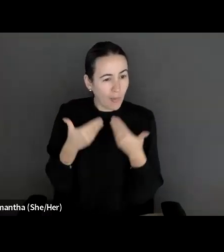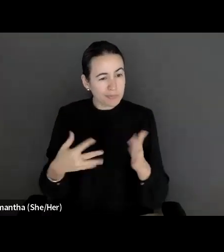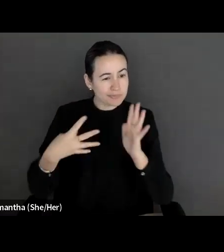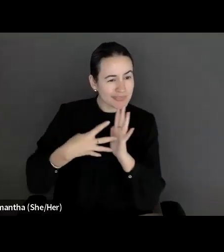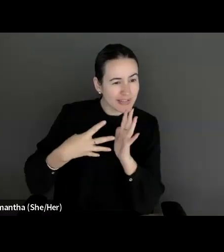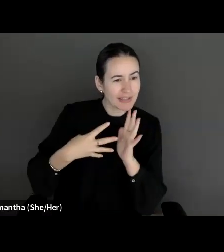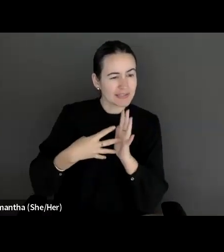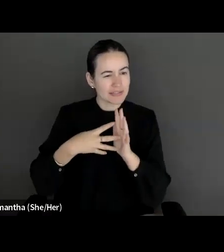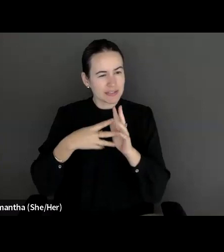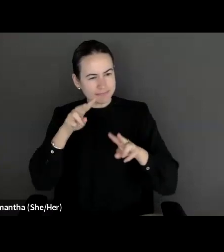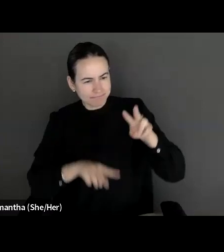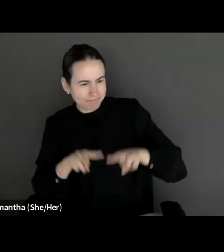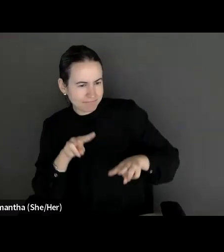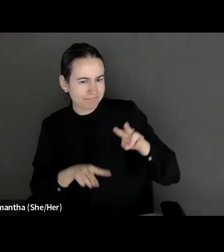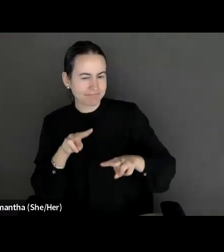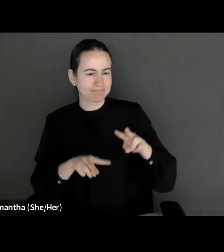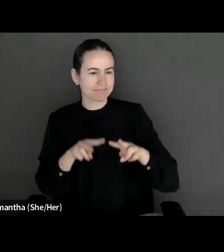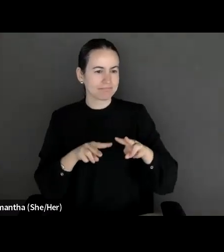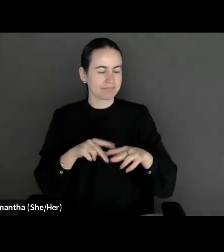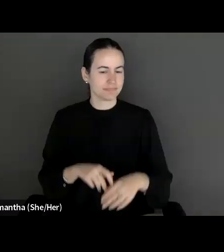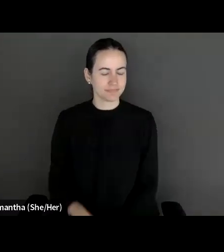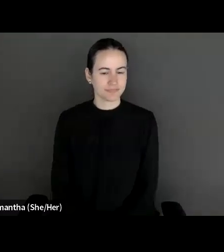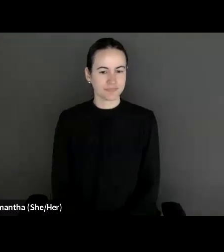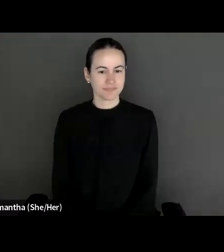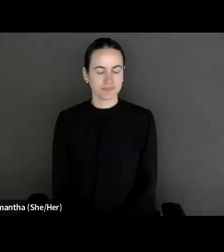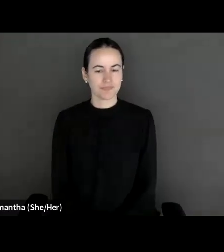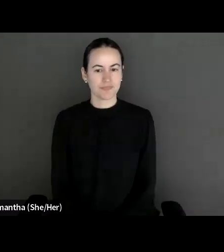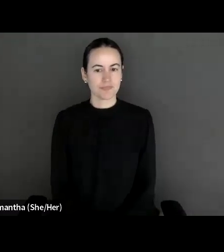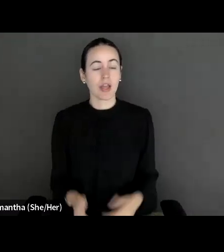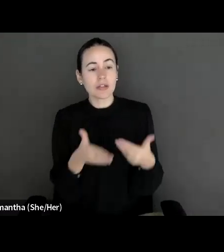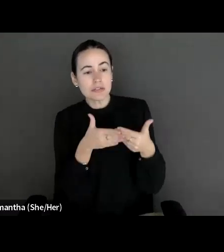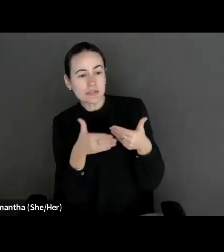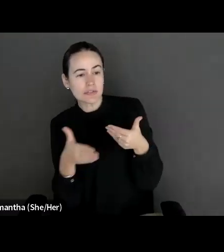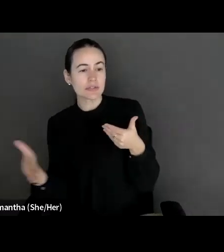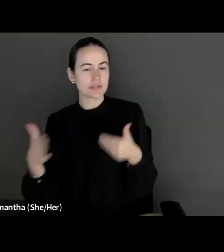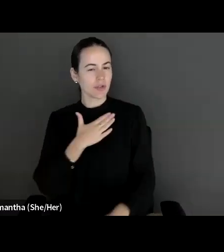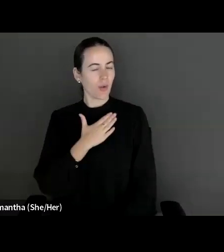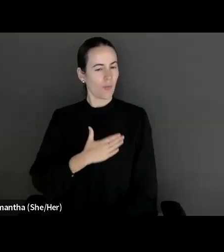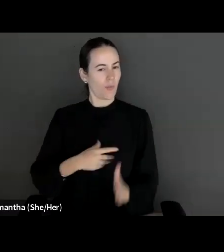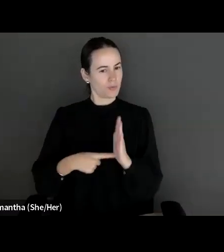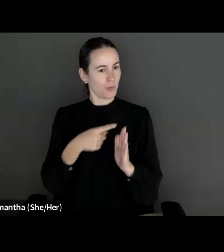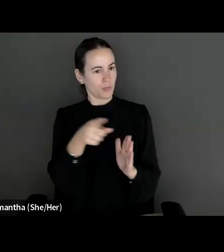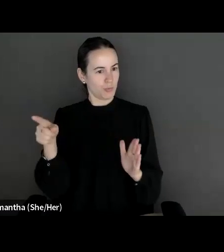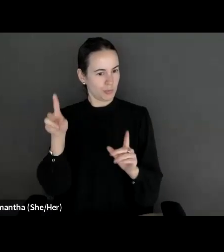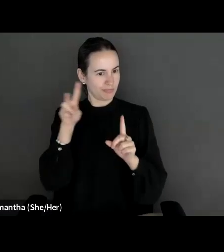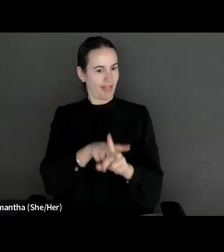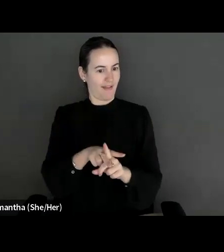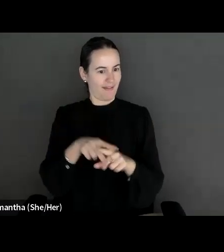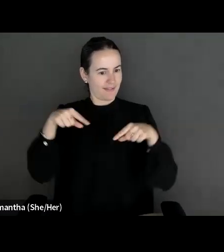specialists. Now, in the rest of the paper, I now want to show you how this model can be used.